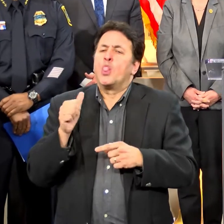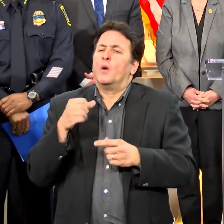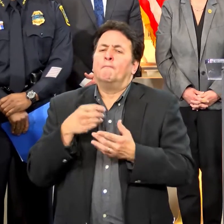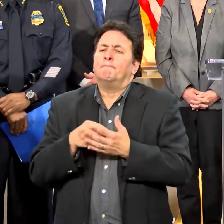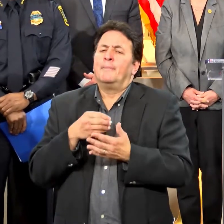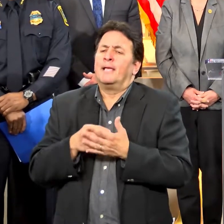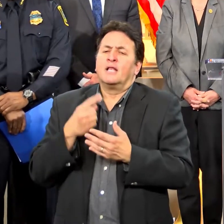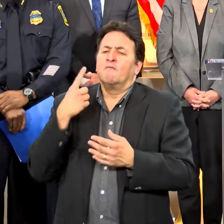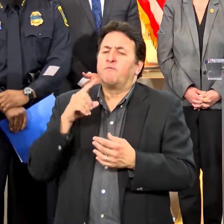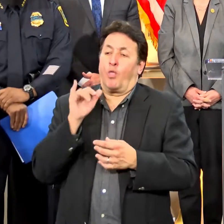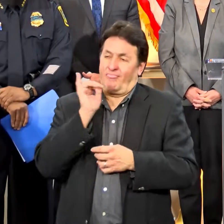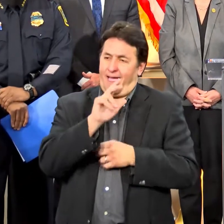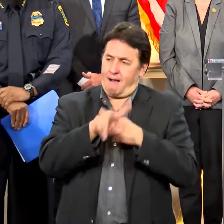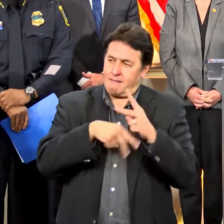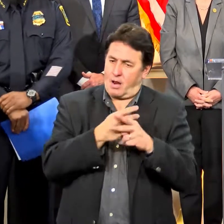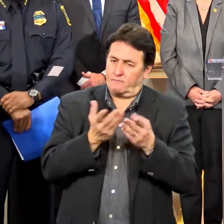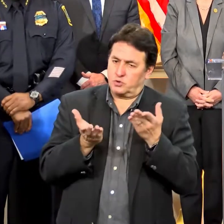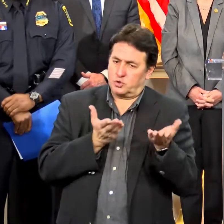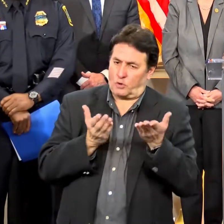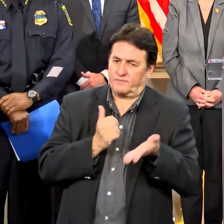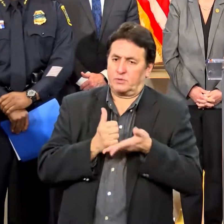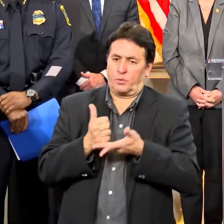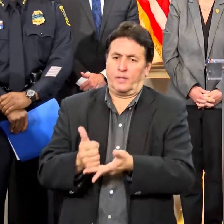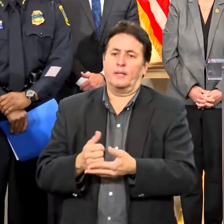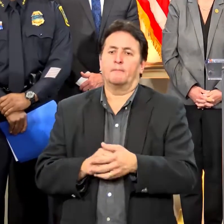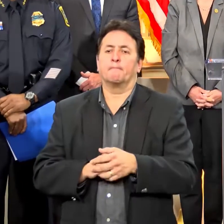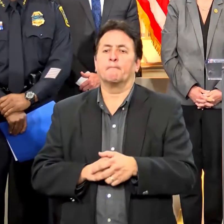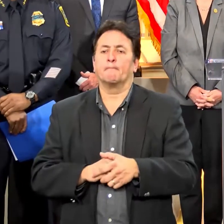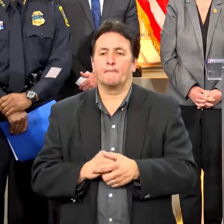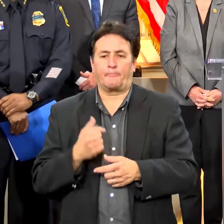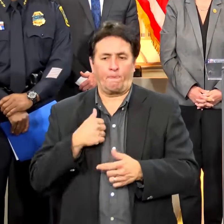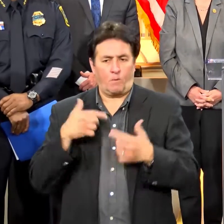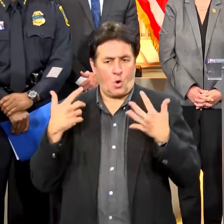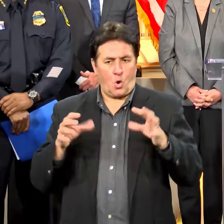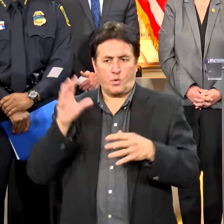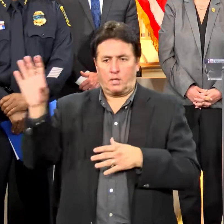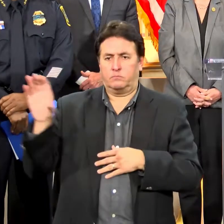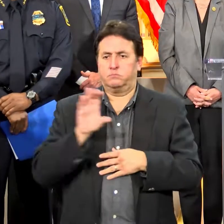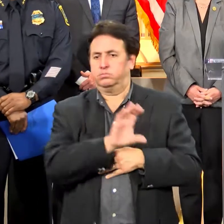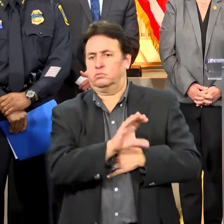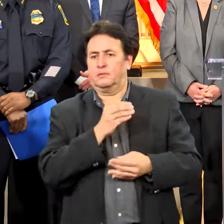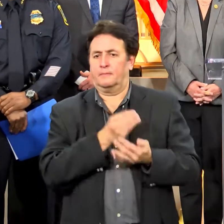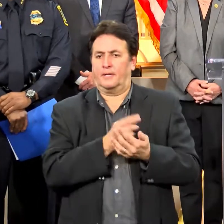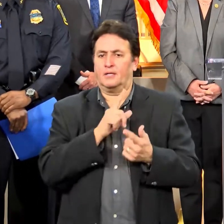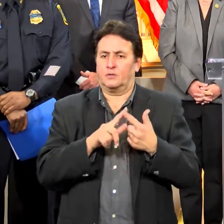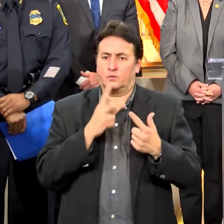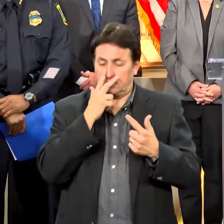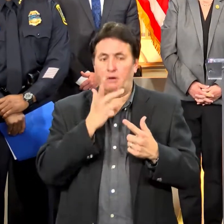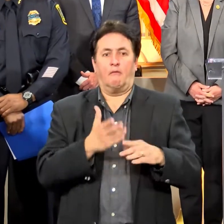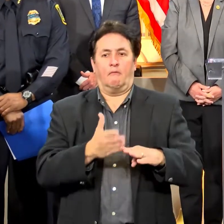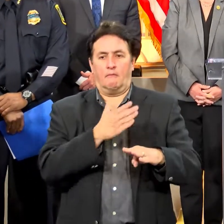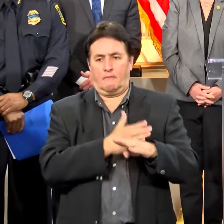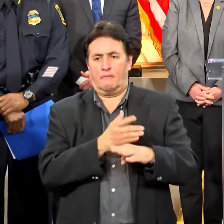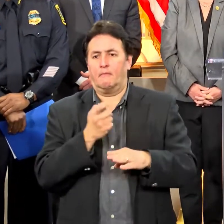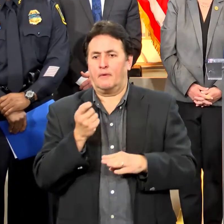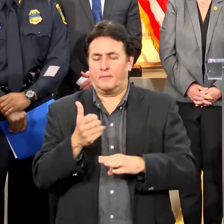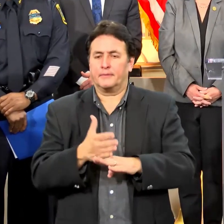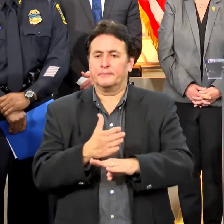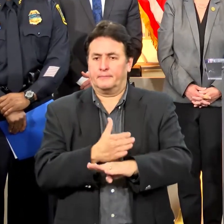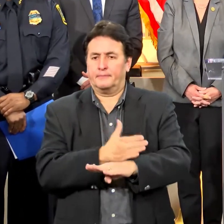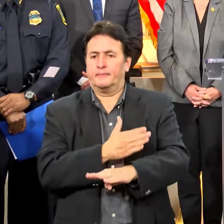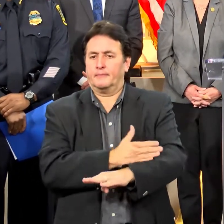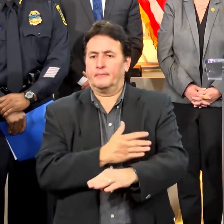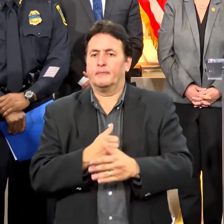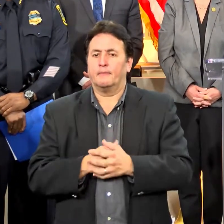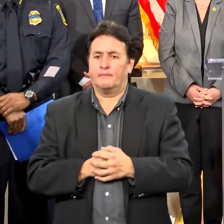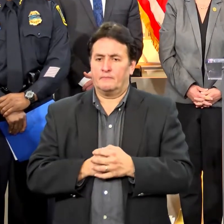are already deployed and are already making a difference. But what we are seeing with increasing domestic violence incidents, which can